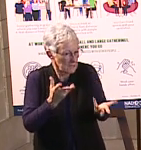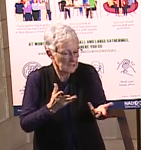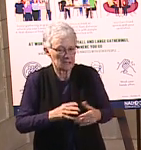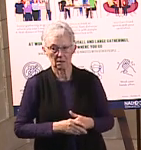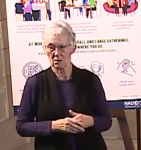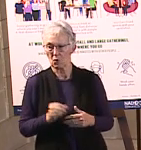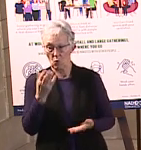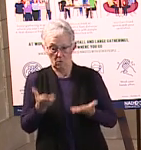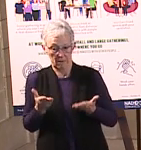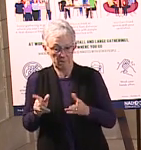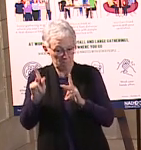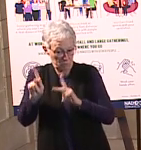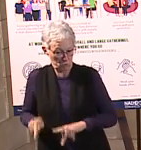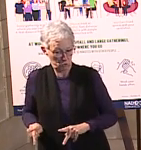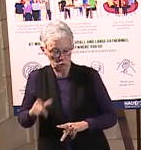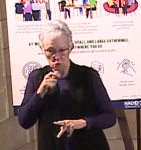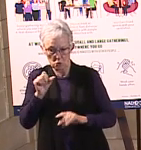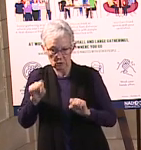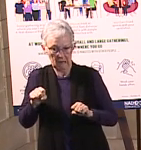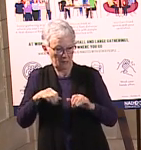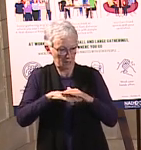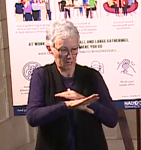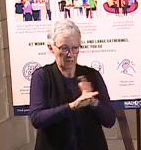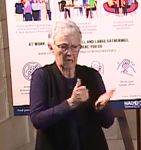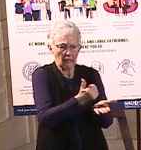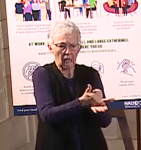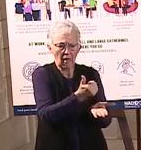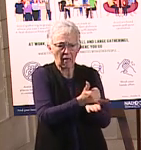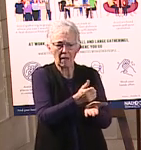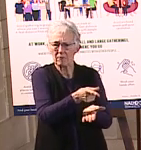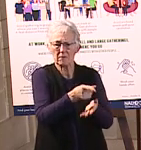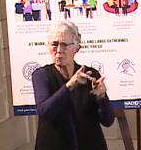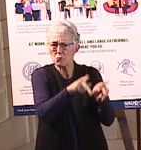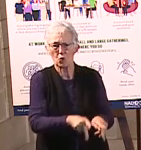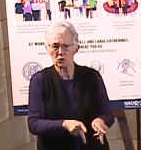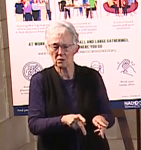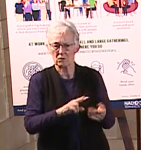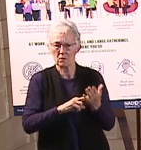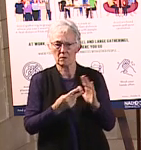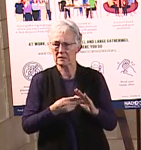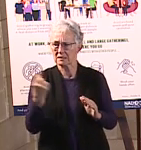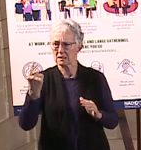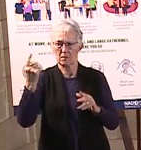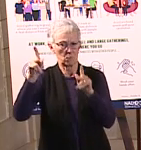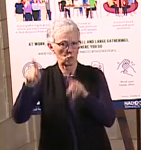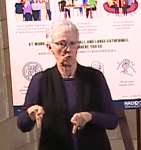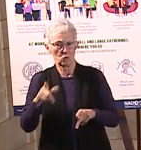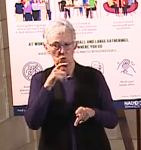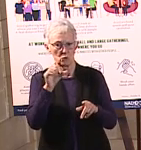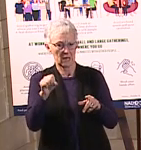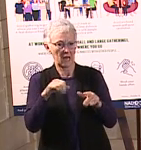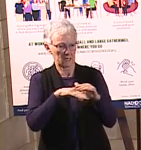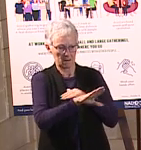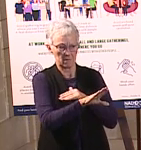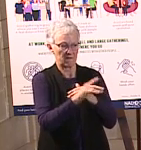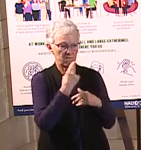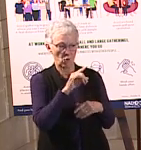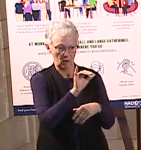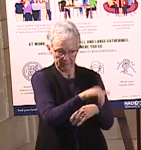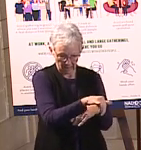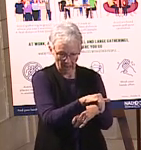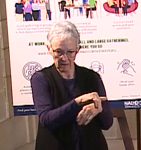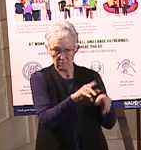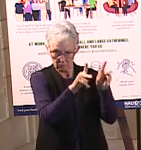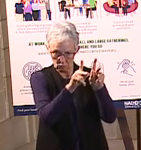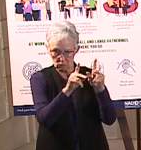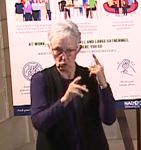who can just assist them with their needs. It's somebody who can be there for that resident. Now, this is something